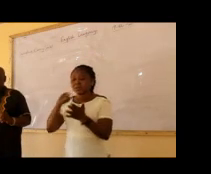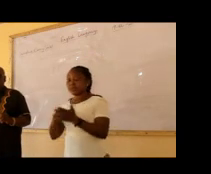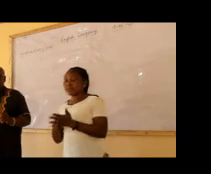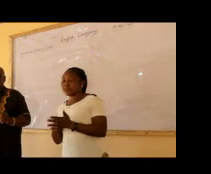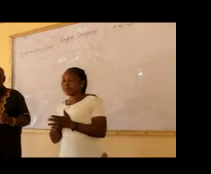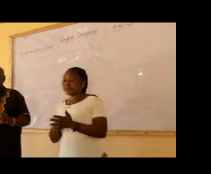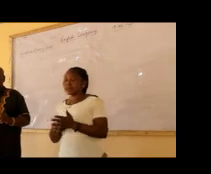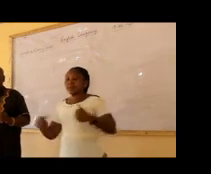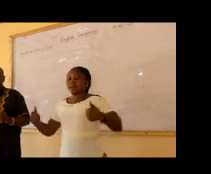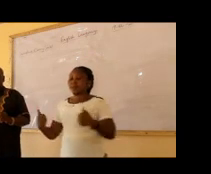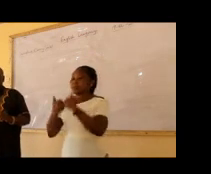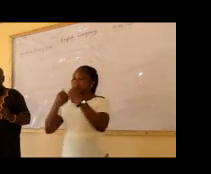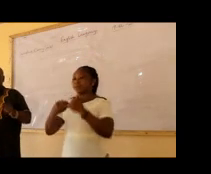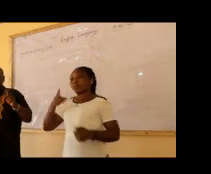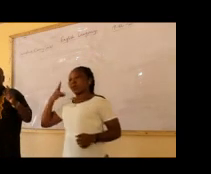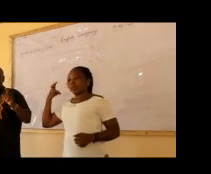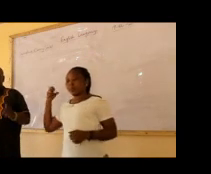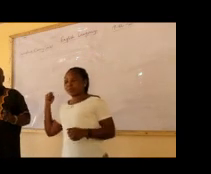was